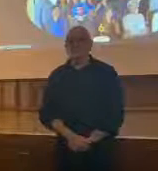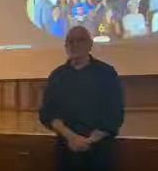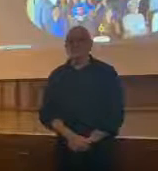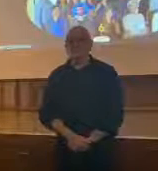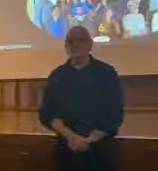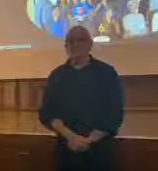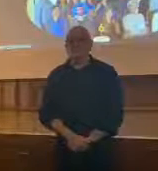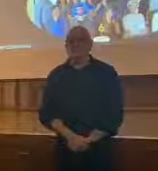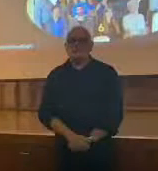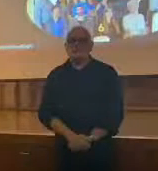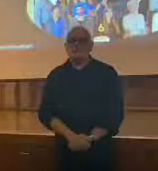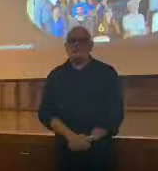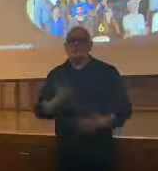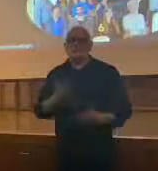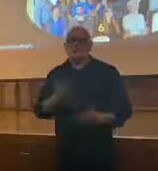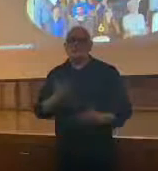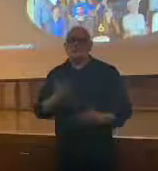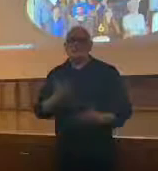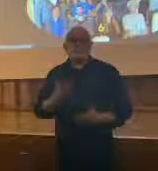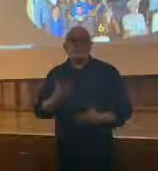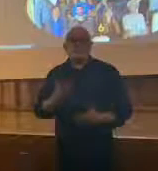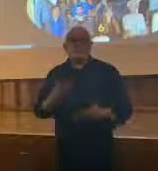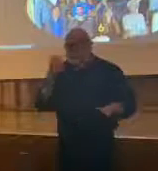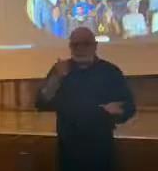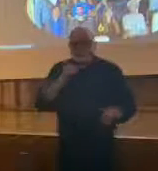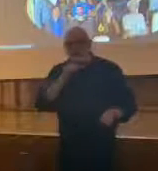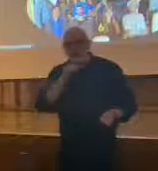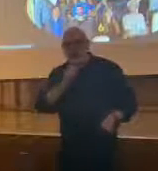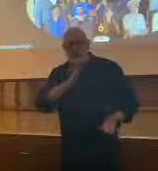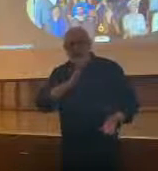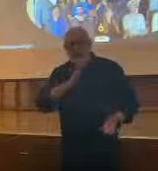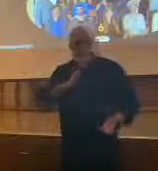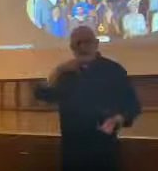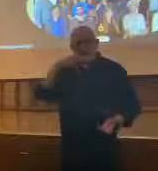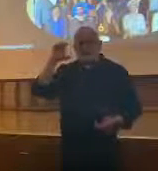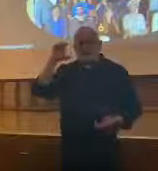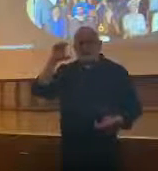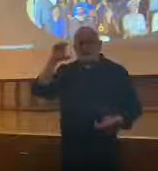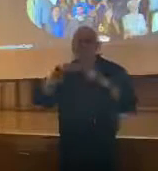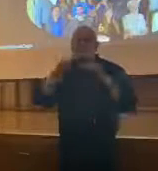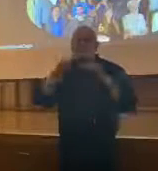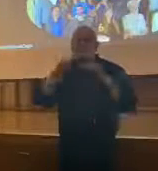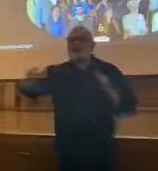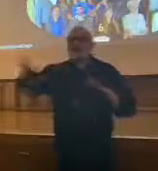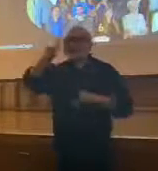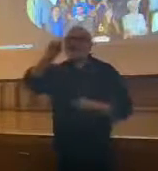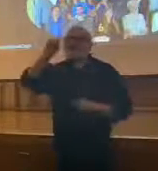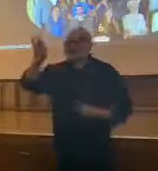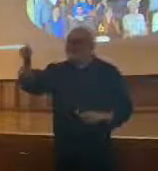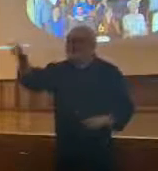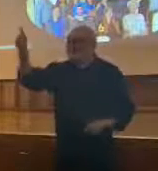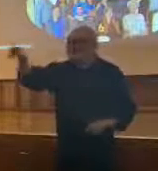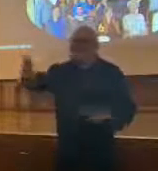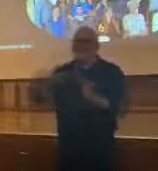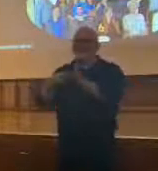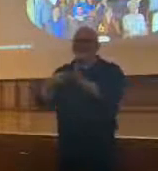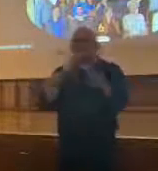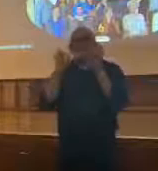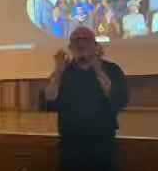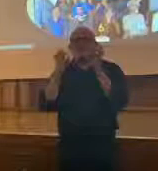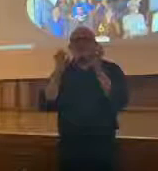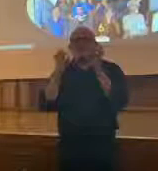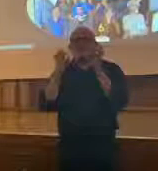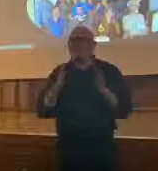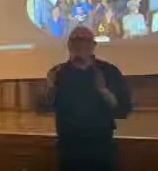interpreters know who you are? The sign language interpreters will also be available immediately after the morning show on the vendor